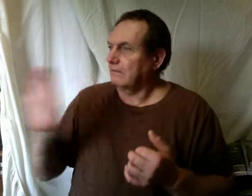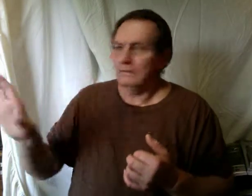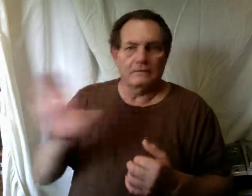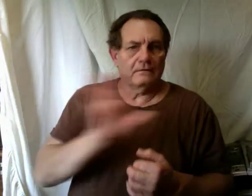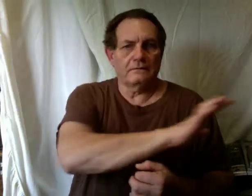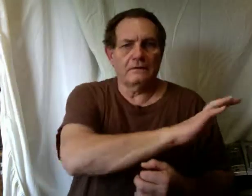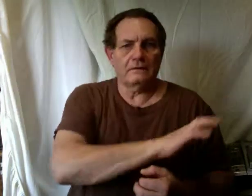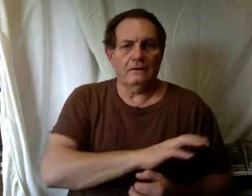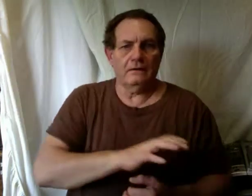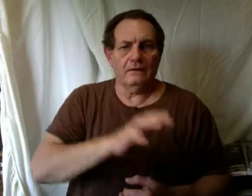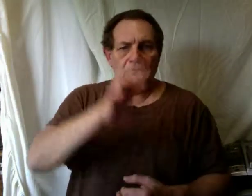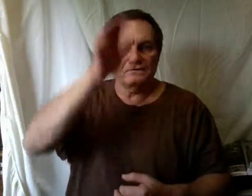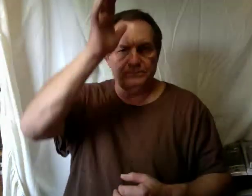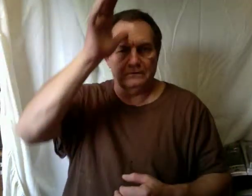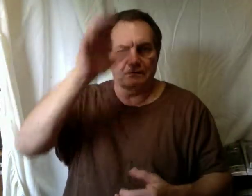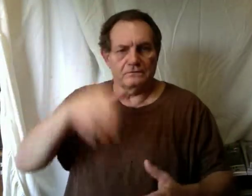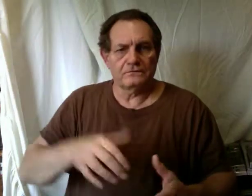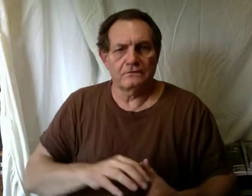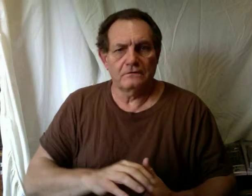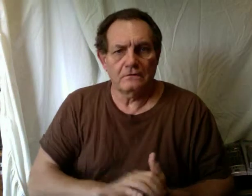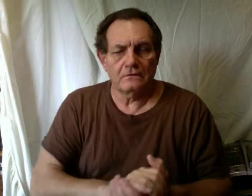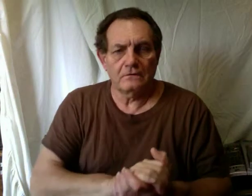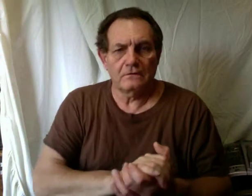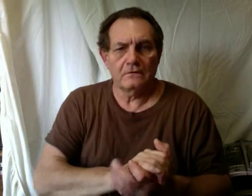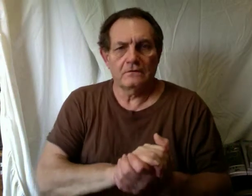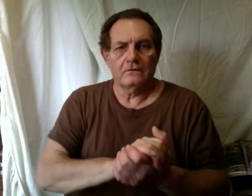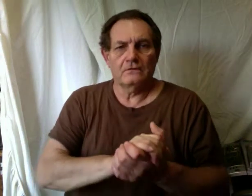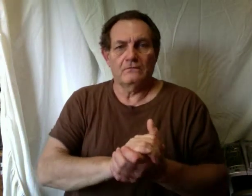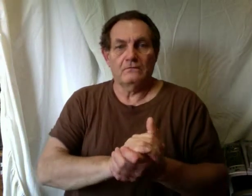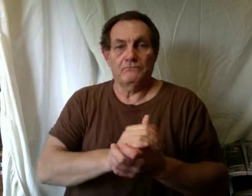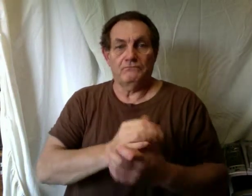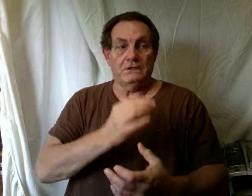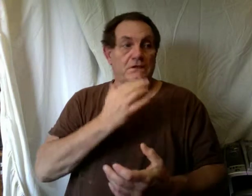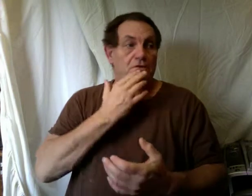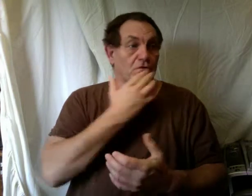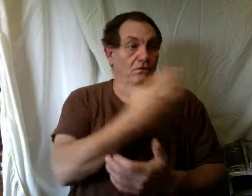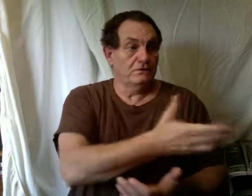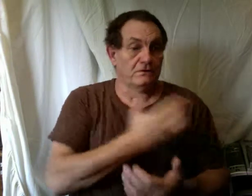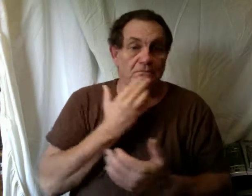their husbands being good to them?